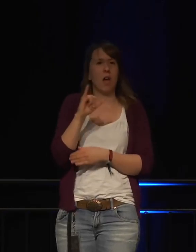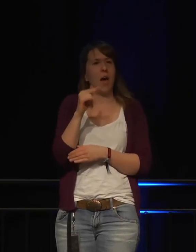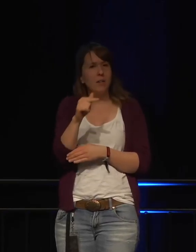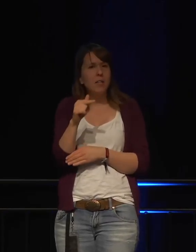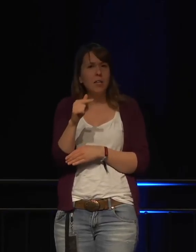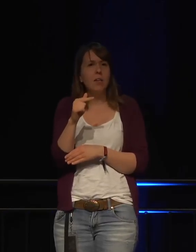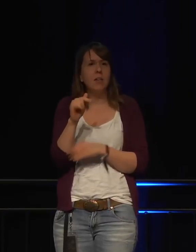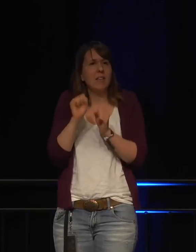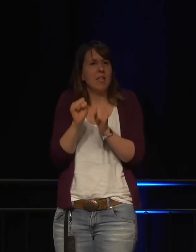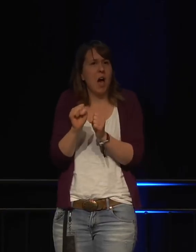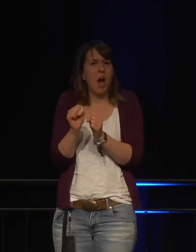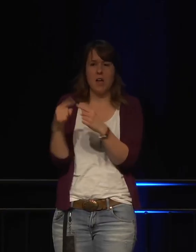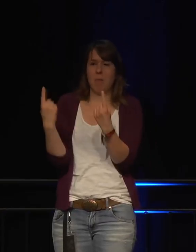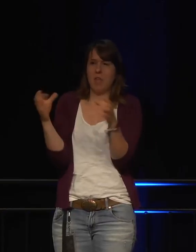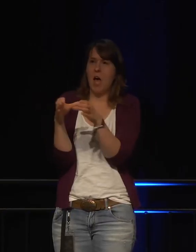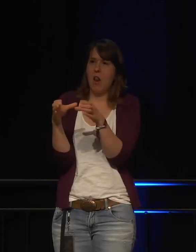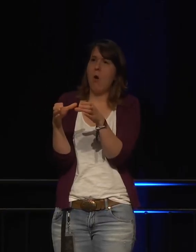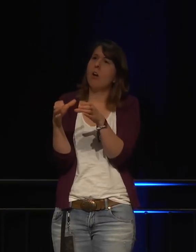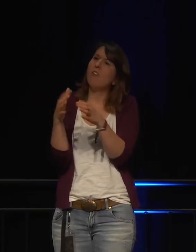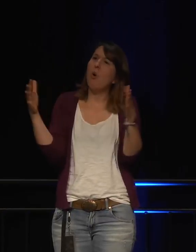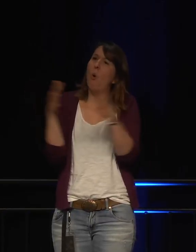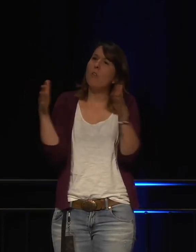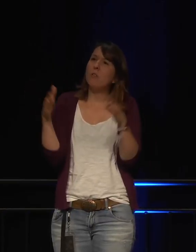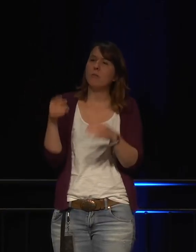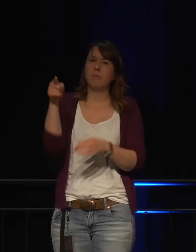department? One person.